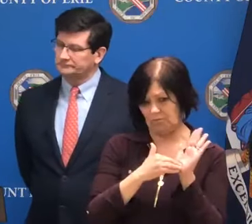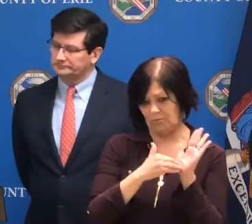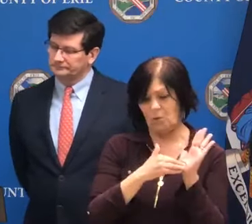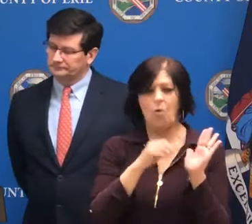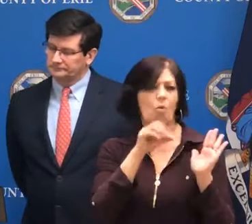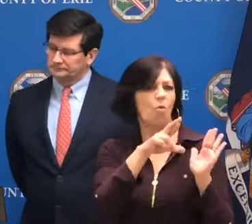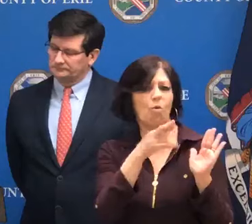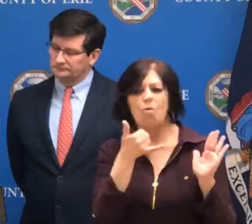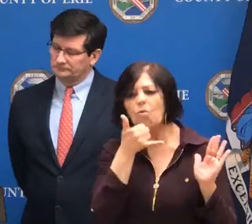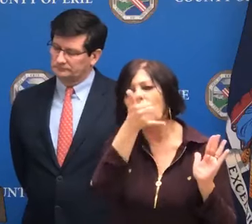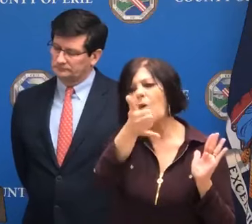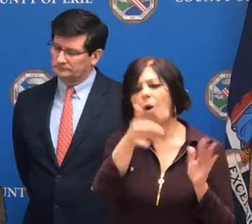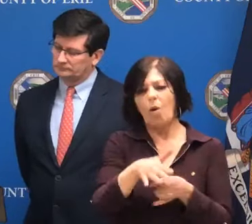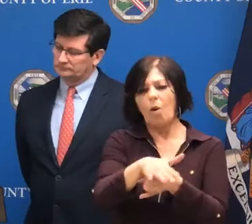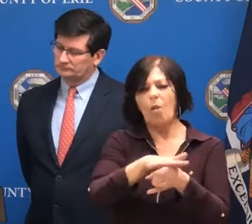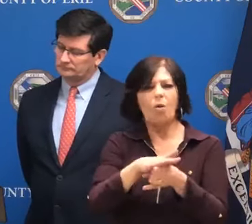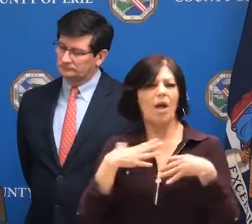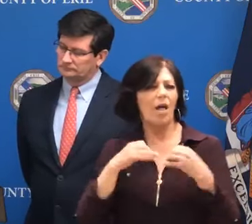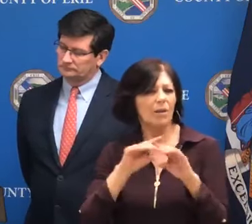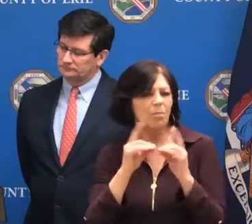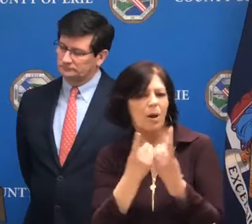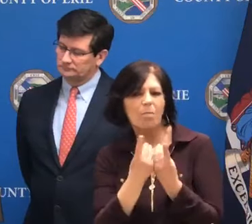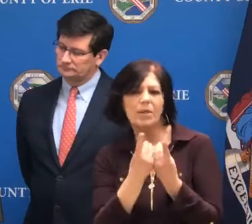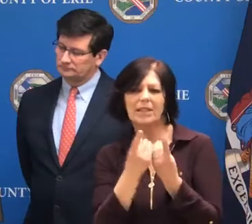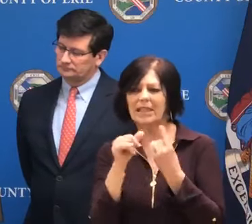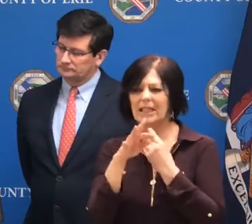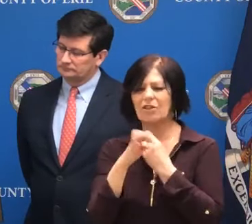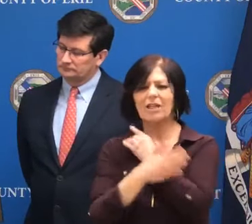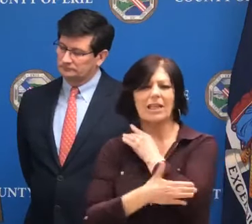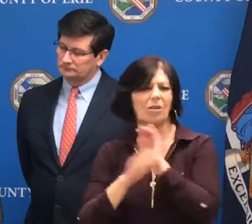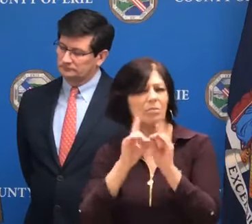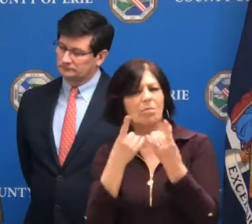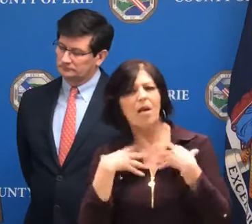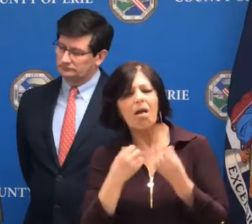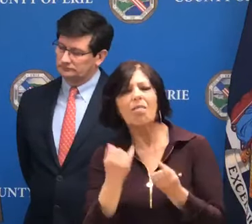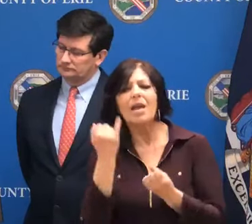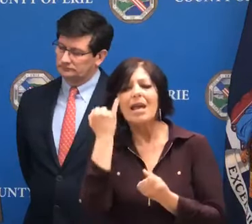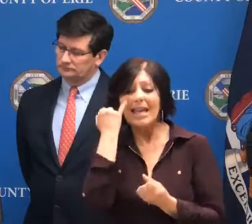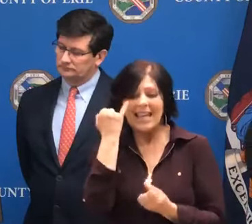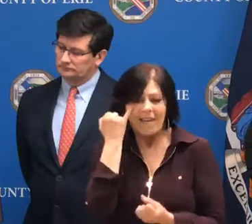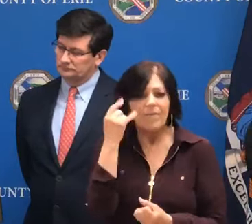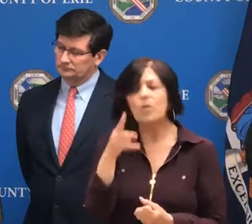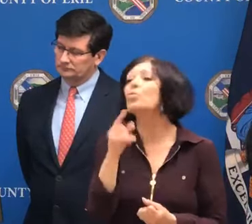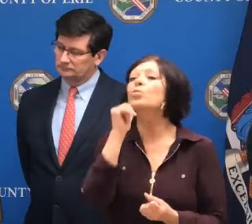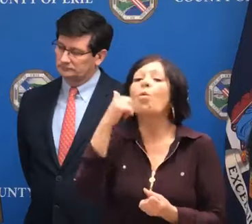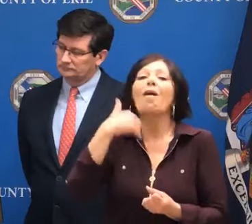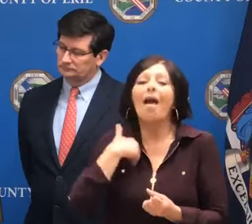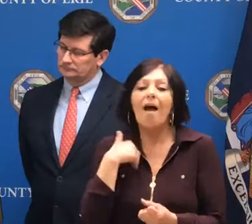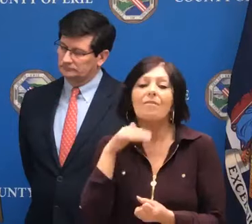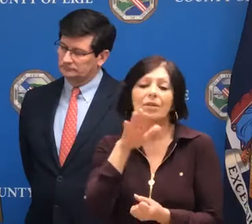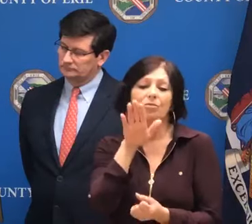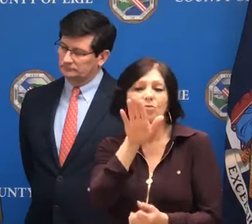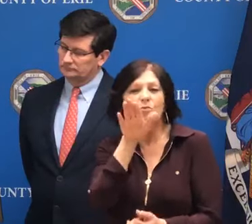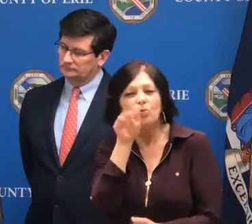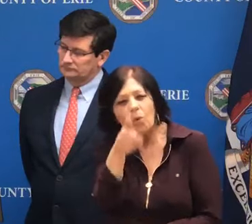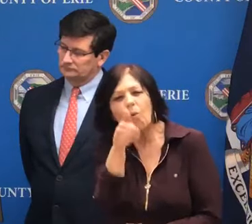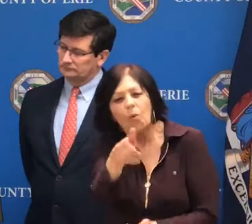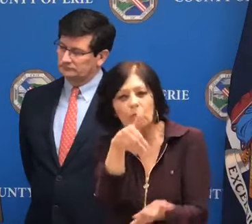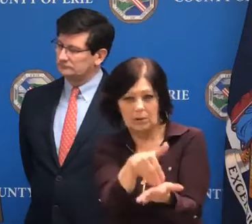or call our local health department, our Erie County Department of Health, if you do not have a local healthcare